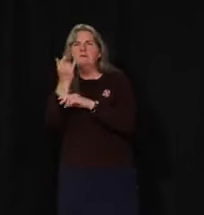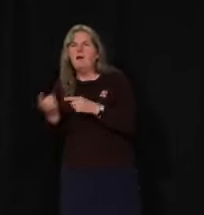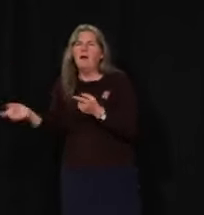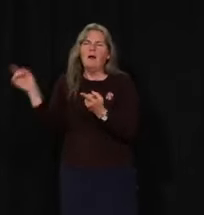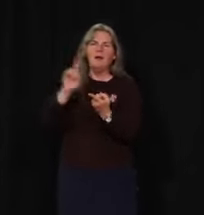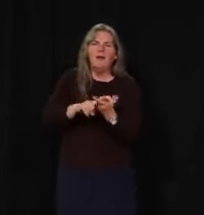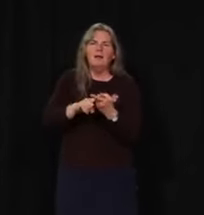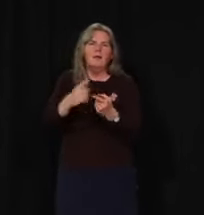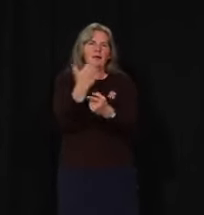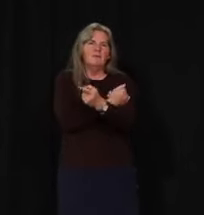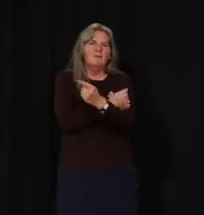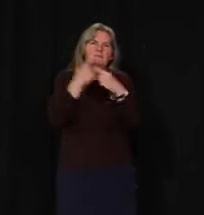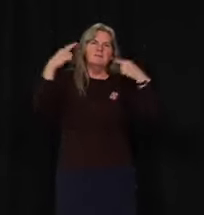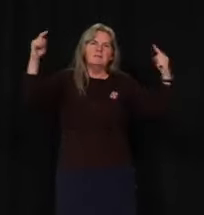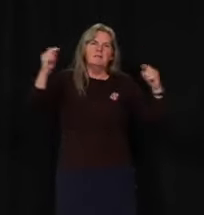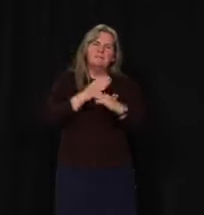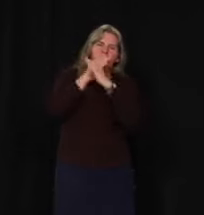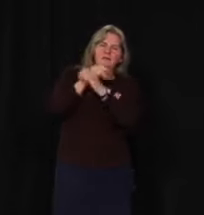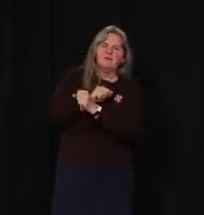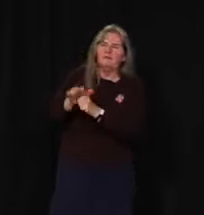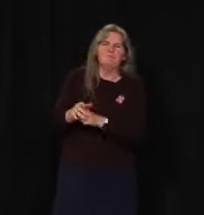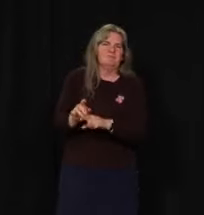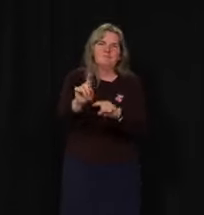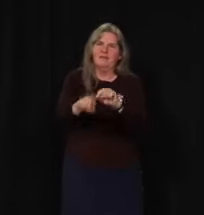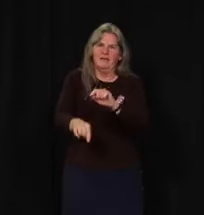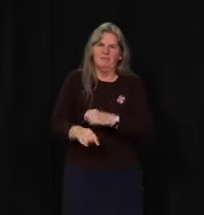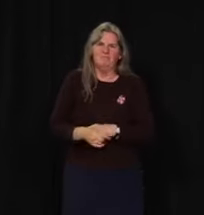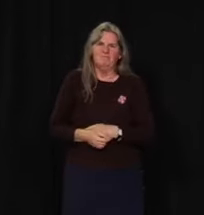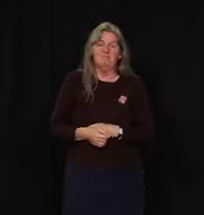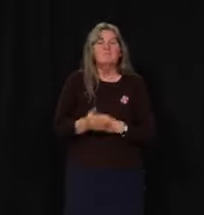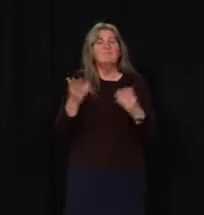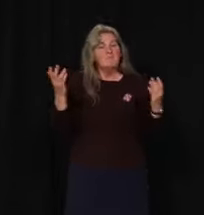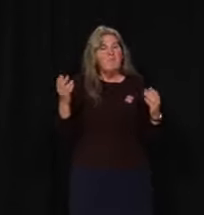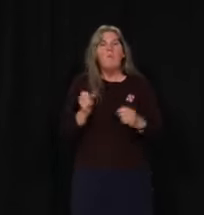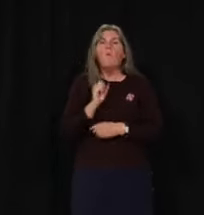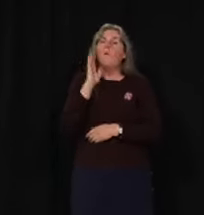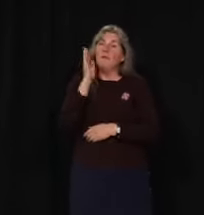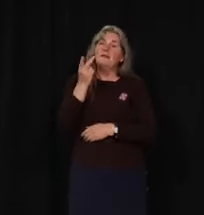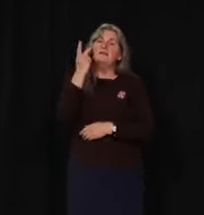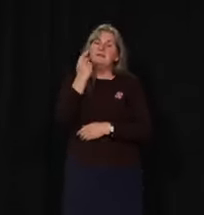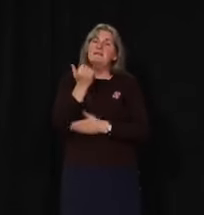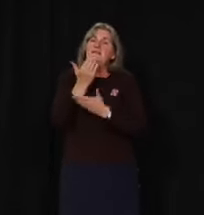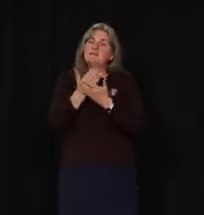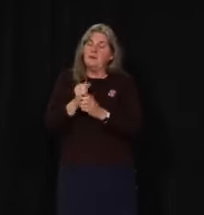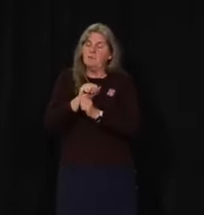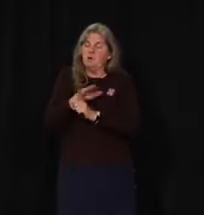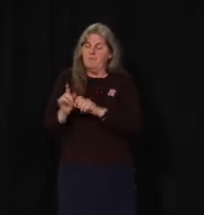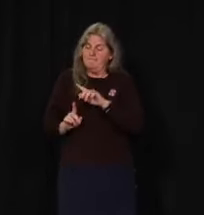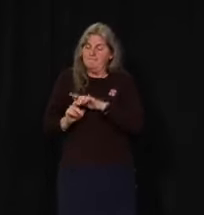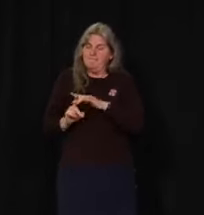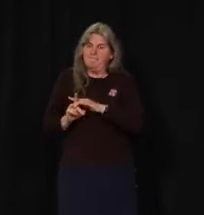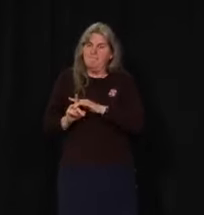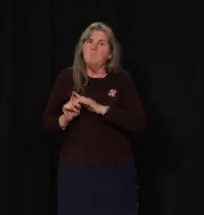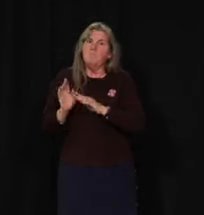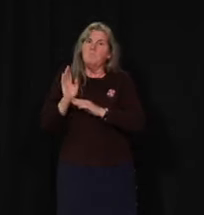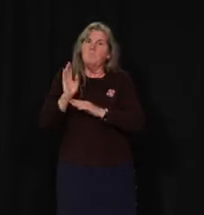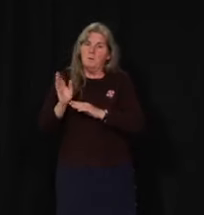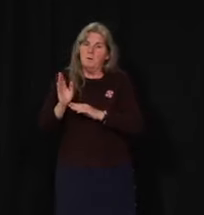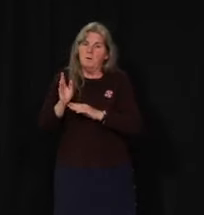should accept that we will see more cases of COVID-19 in Yukon. What's important here is to make sure that all